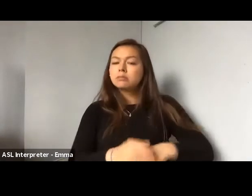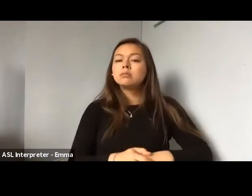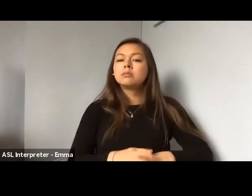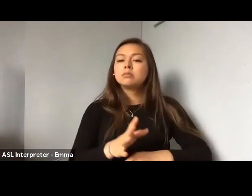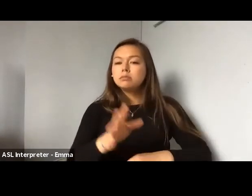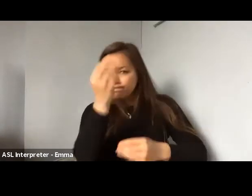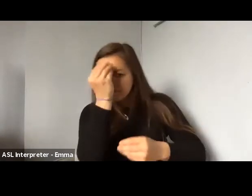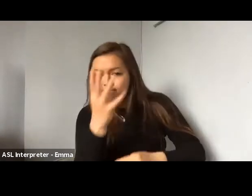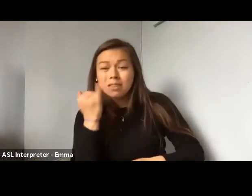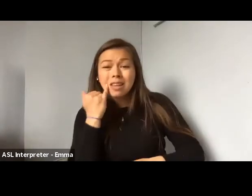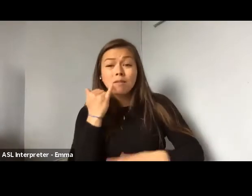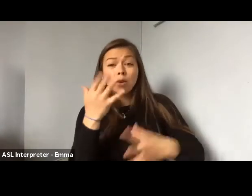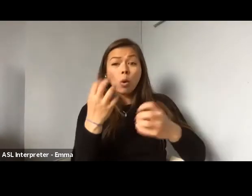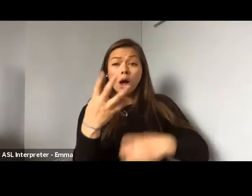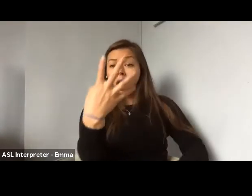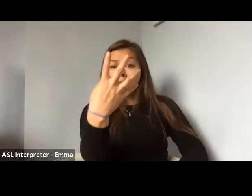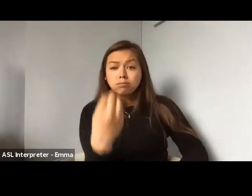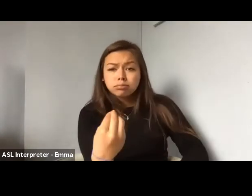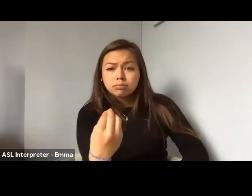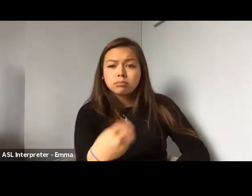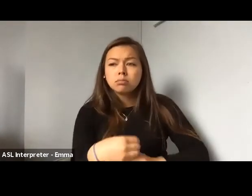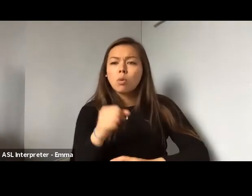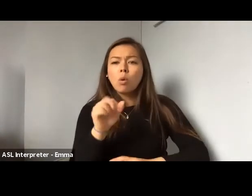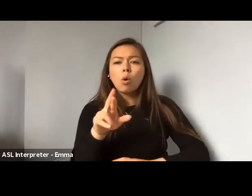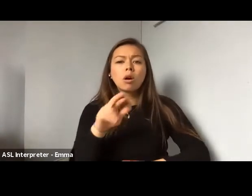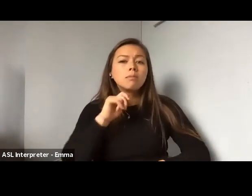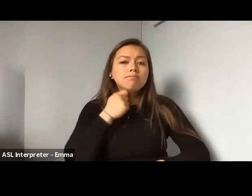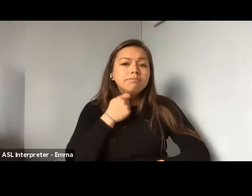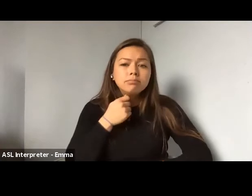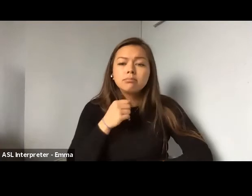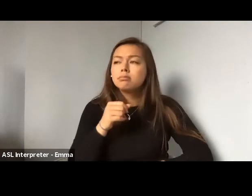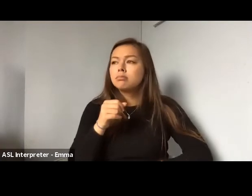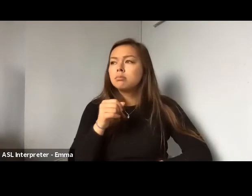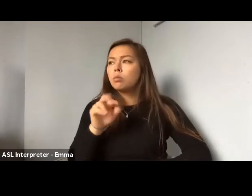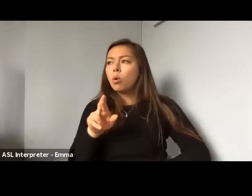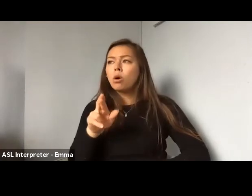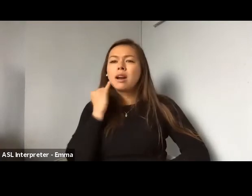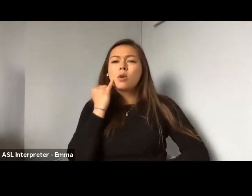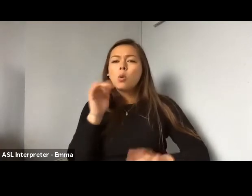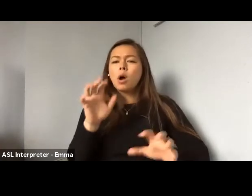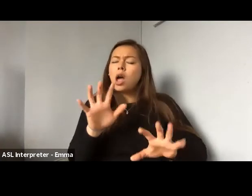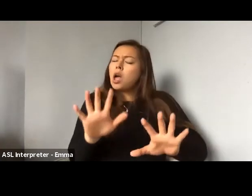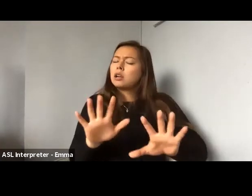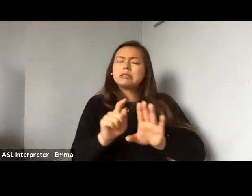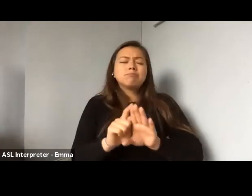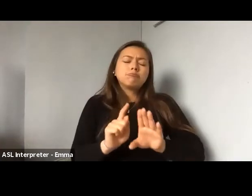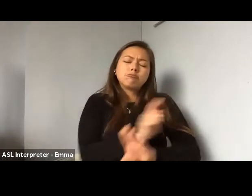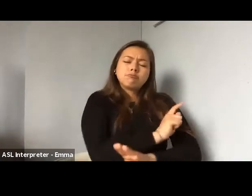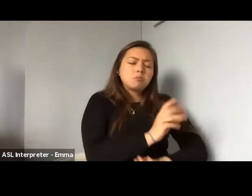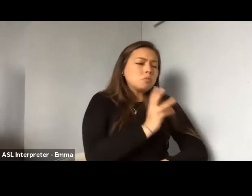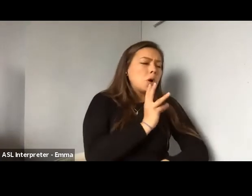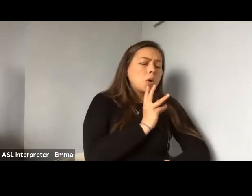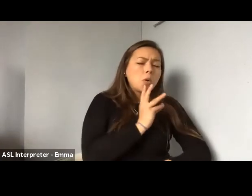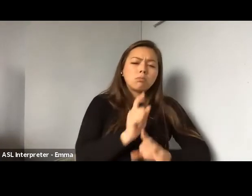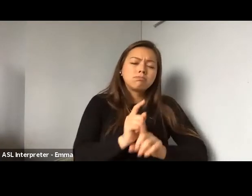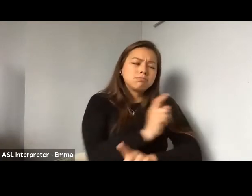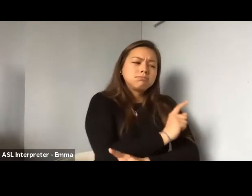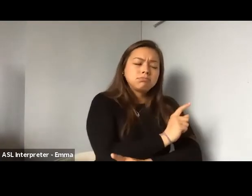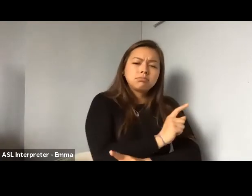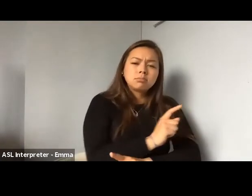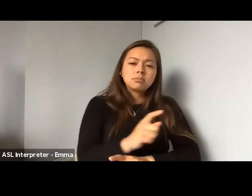off camera. If you go grab a glass of water or a bite to eat, mute the whole presentation or the whole